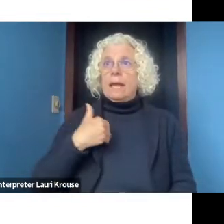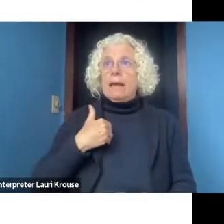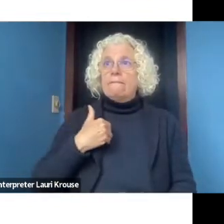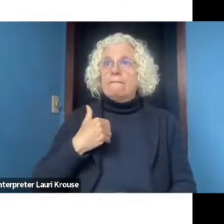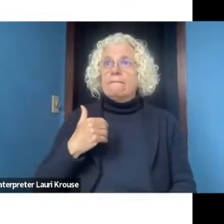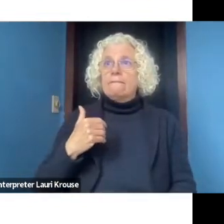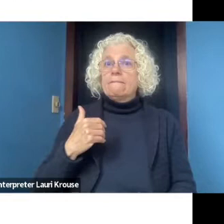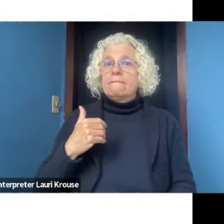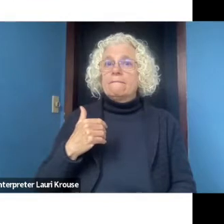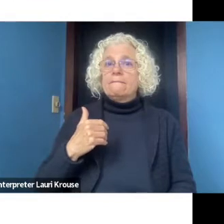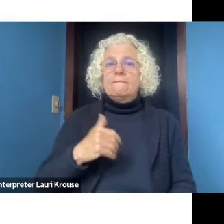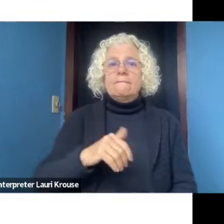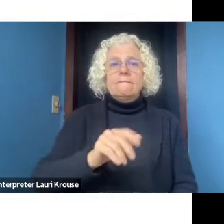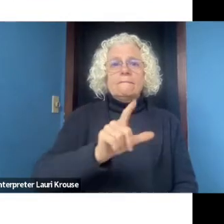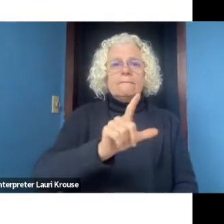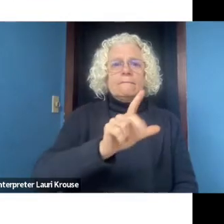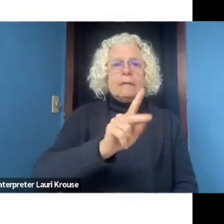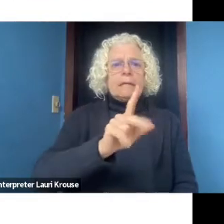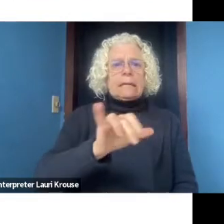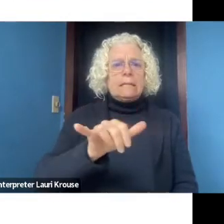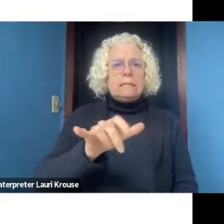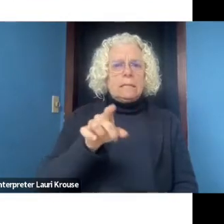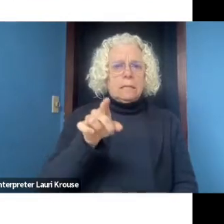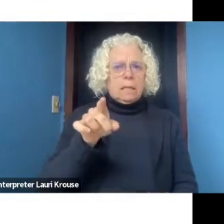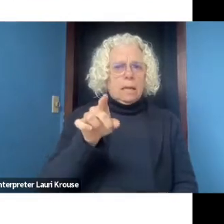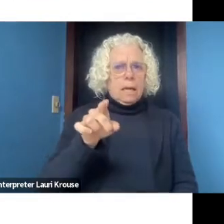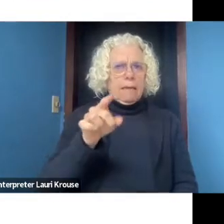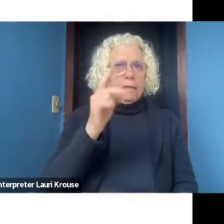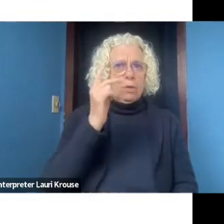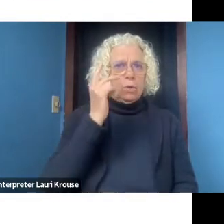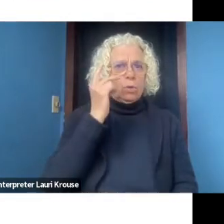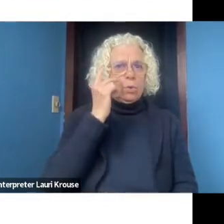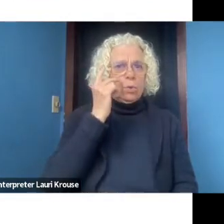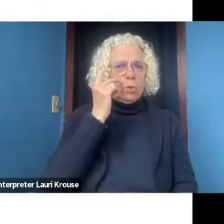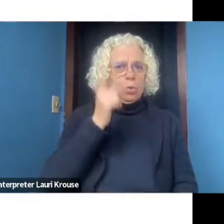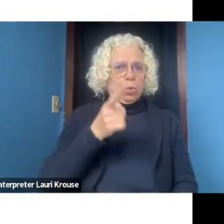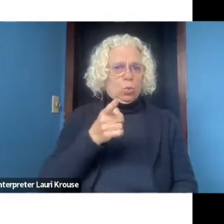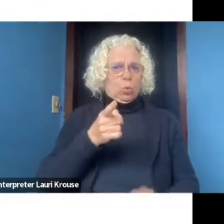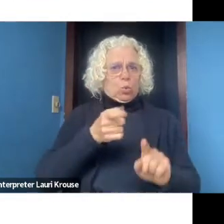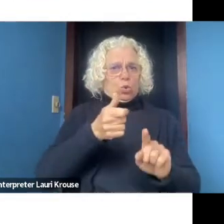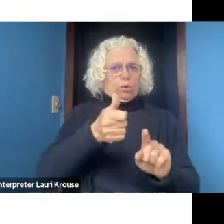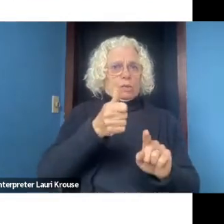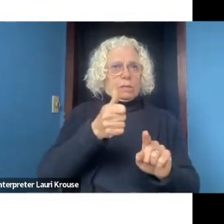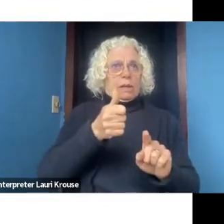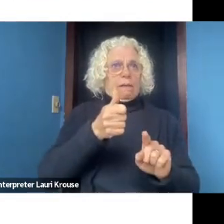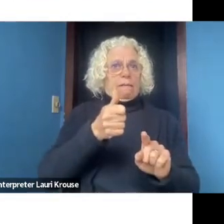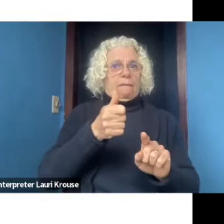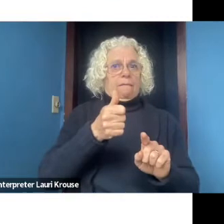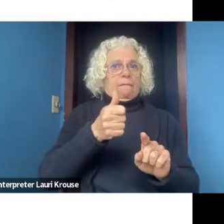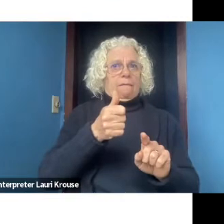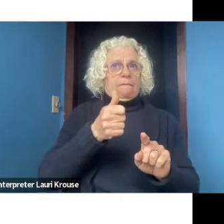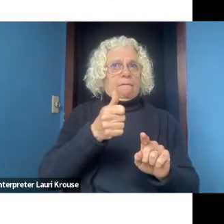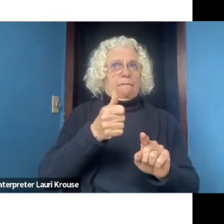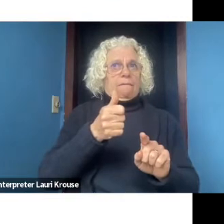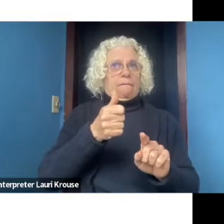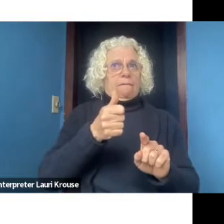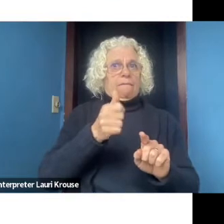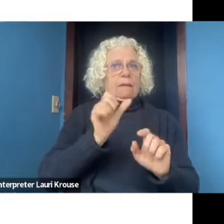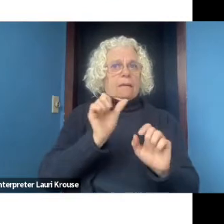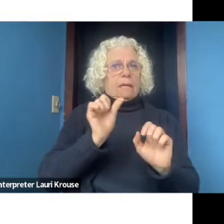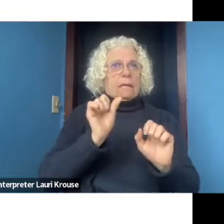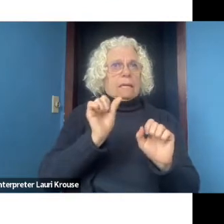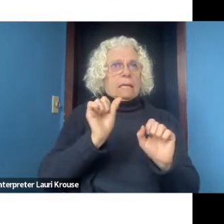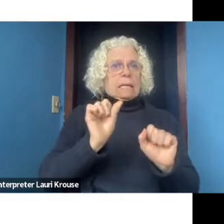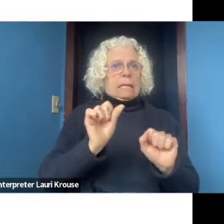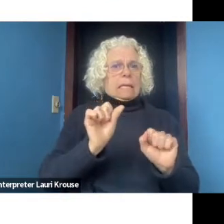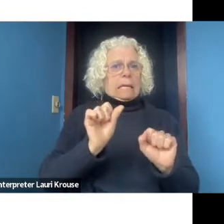So I believe folks should actually have access to edit this just by looking at it. If you look at the top